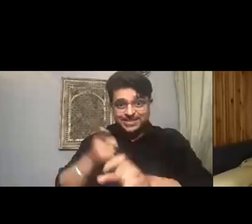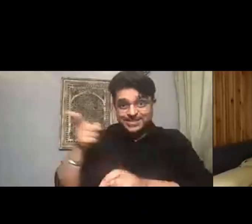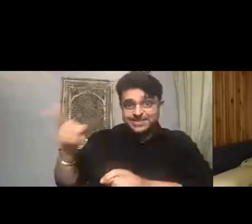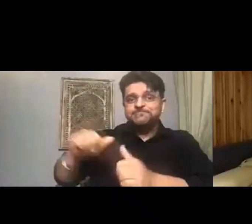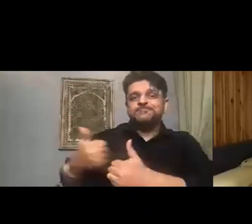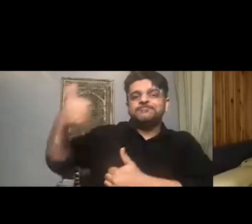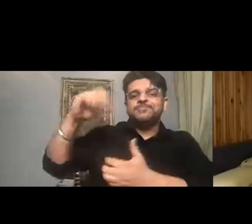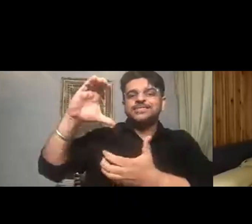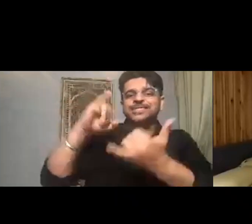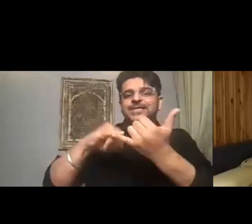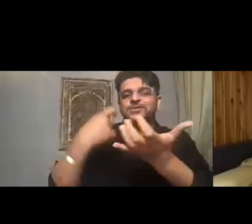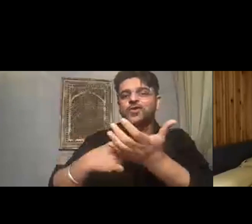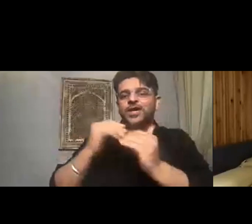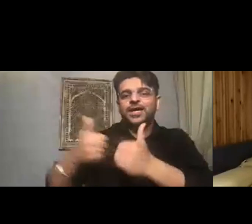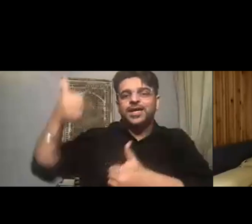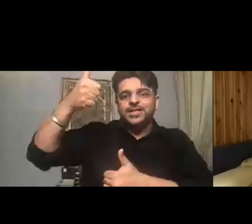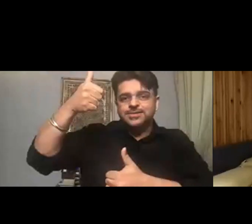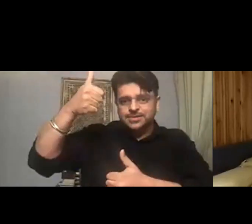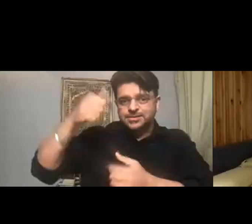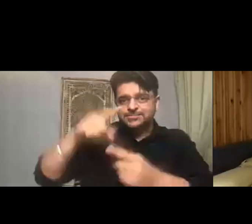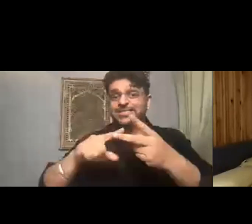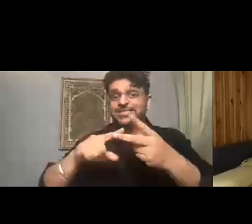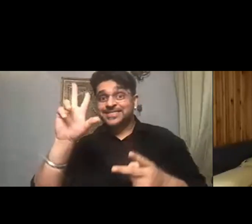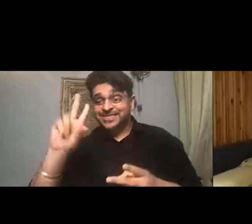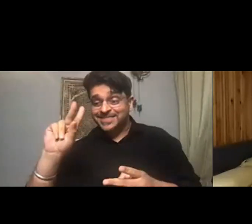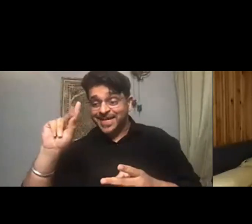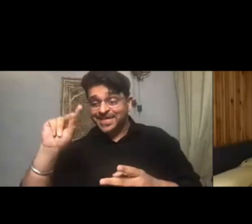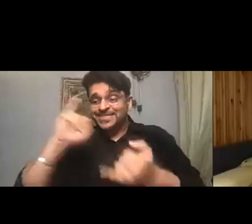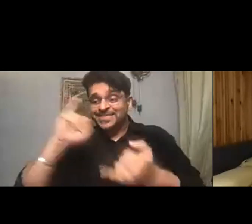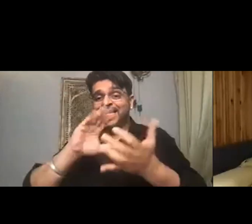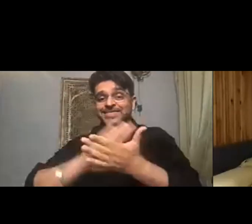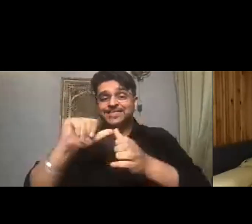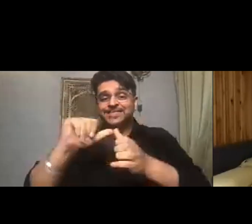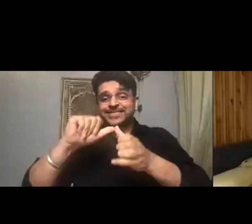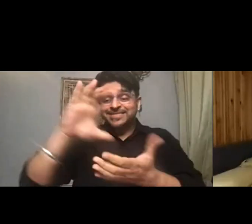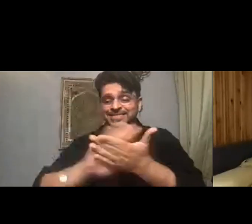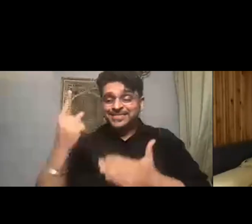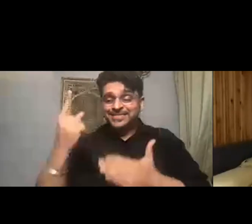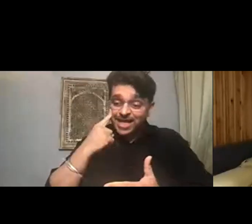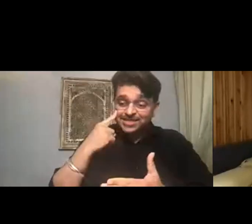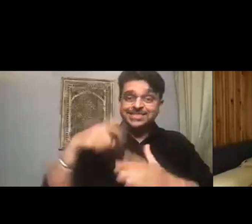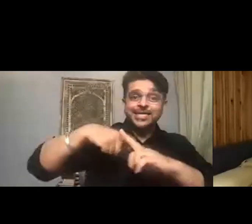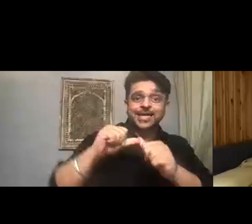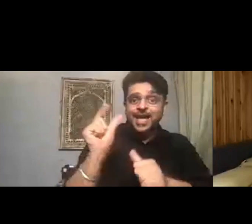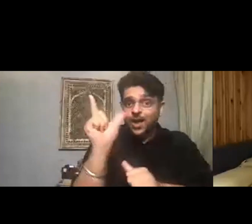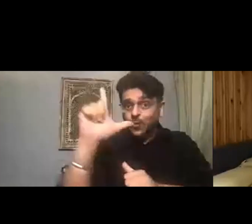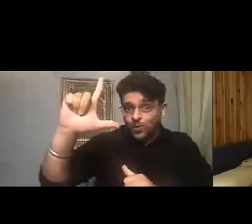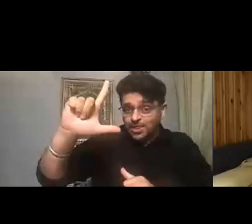Miss Shanta Valuri, the head CSR, and the second is Miss